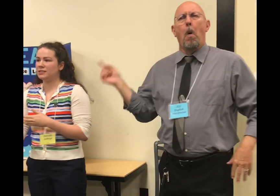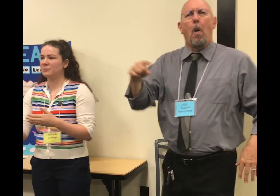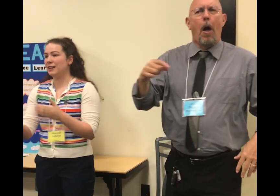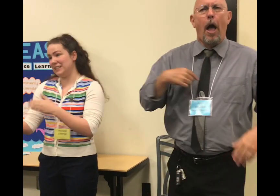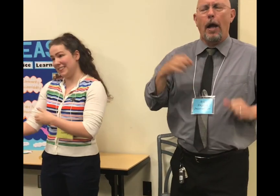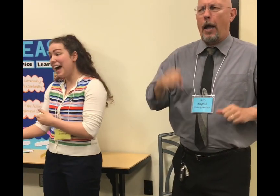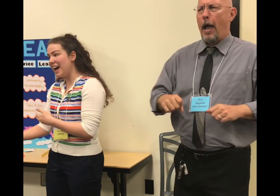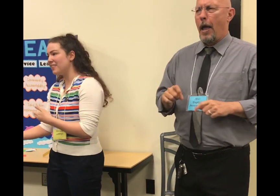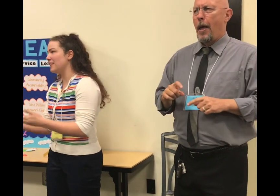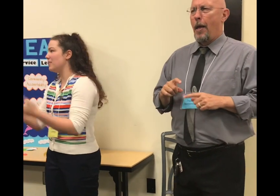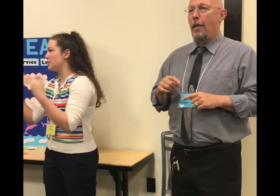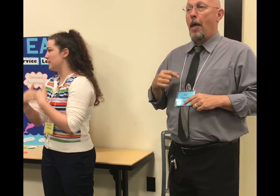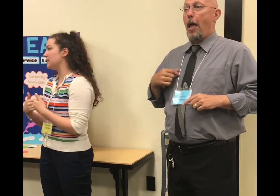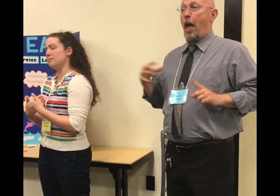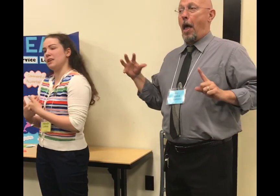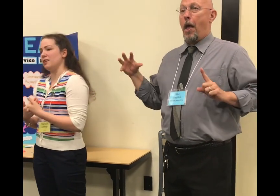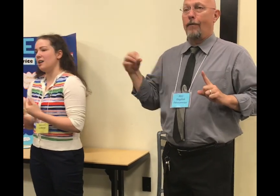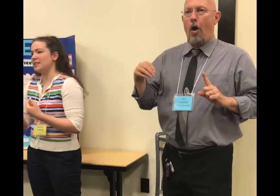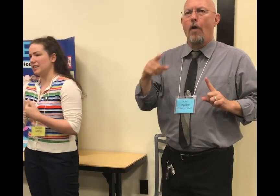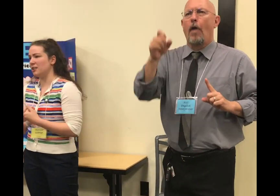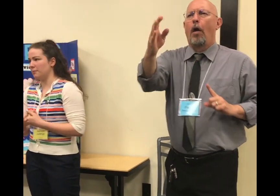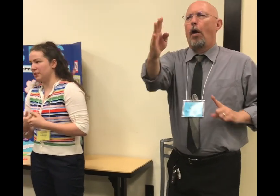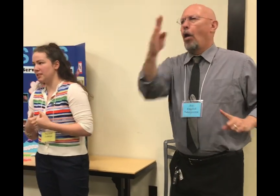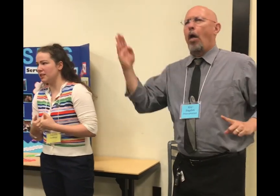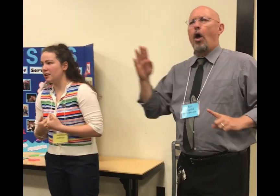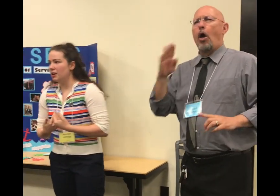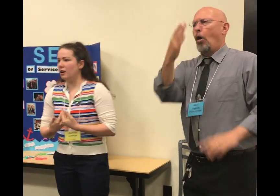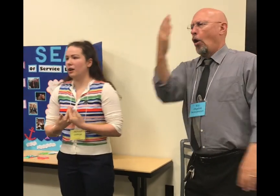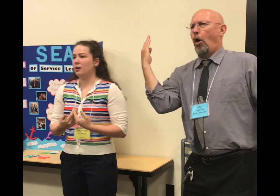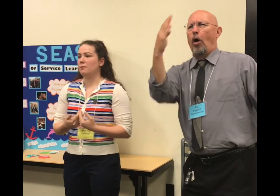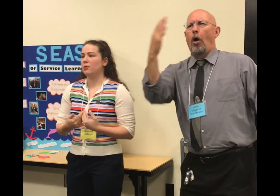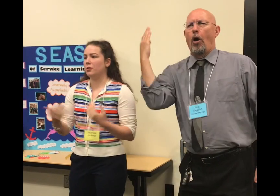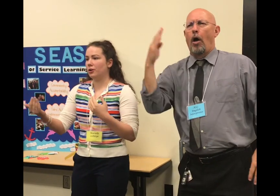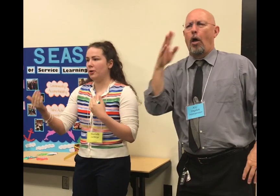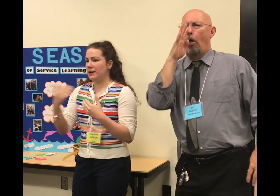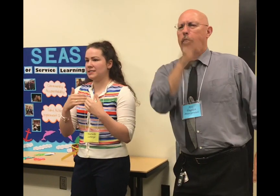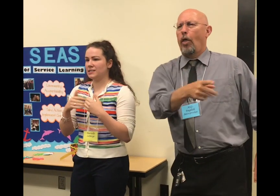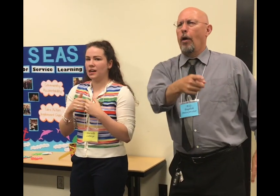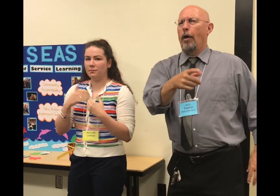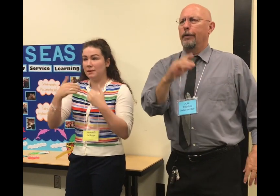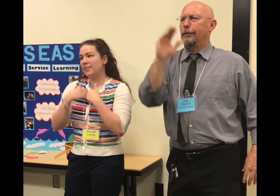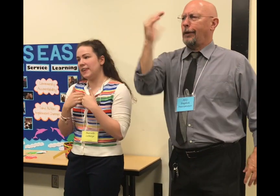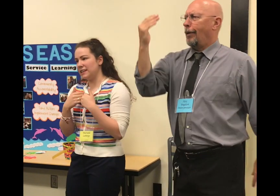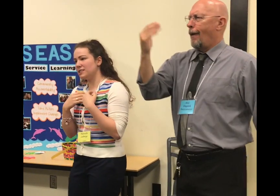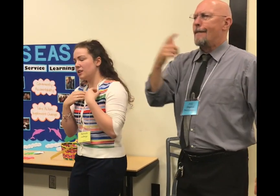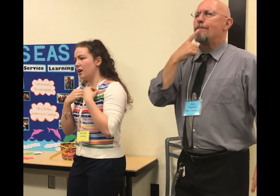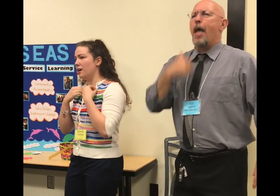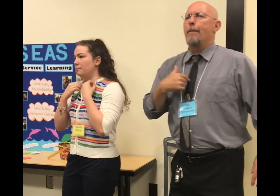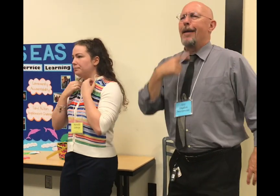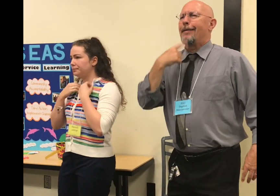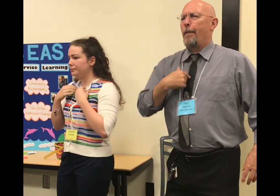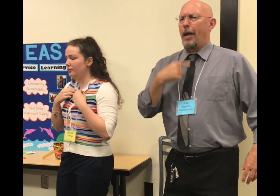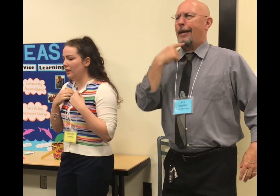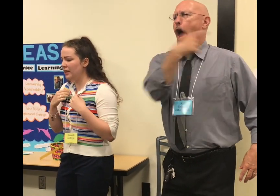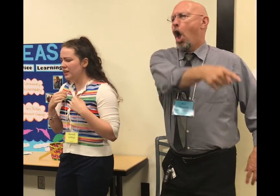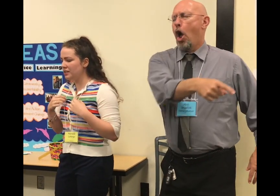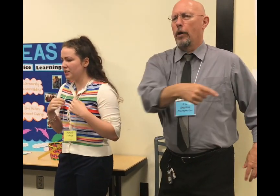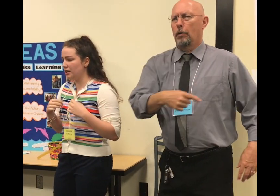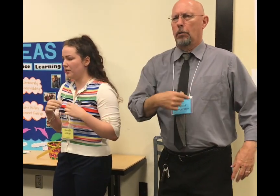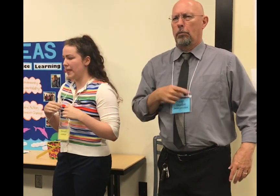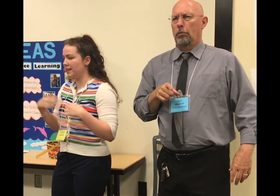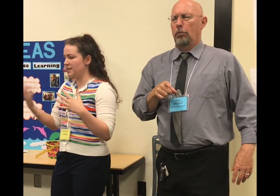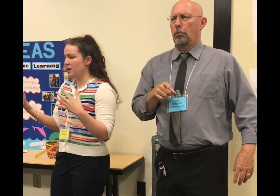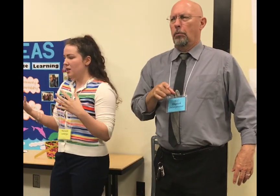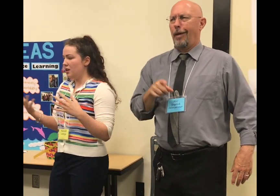I noticed when I did that they would speak to me as a hearing person, or always tell me things.